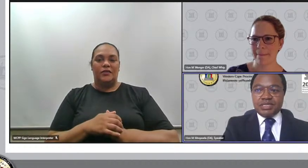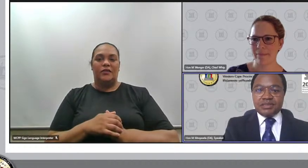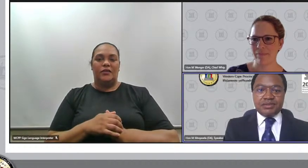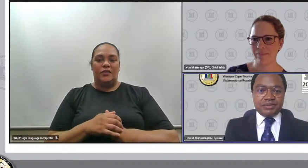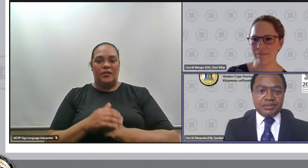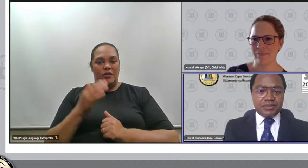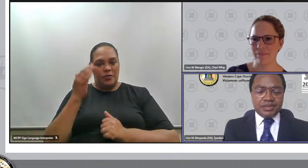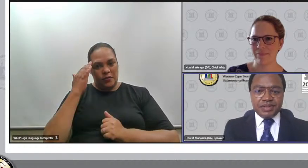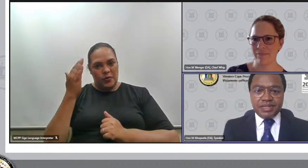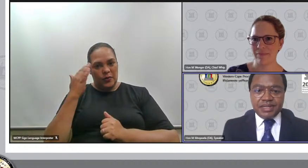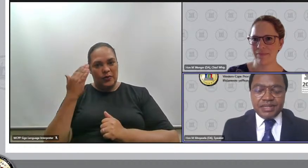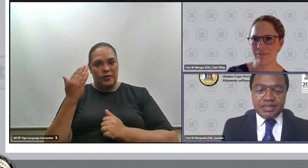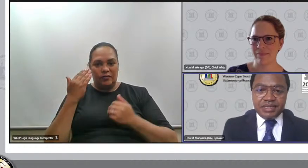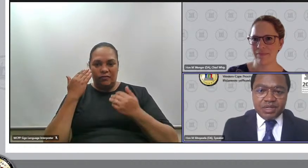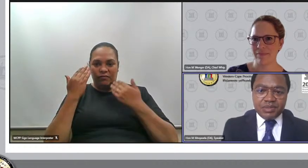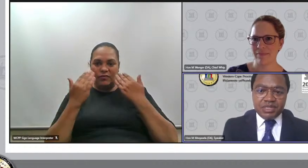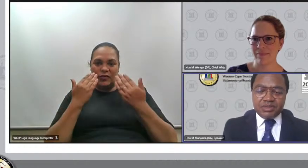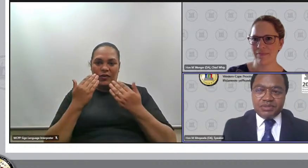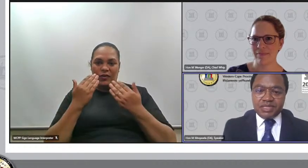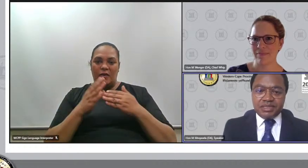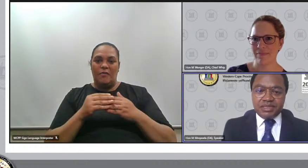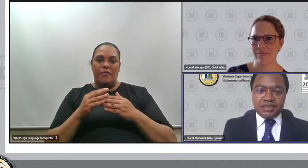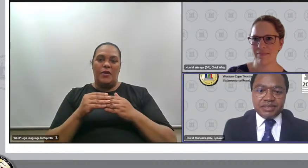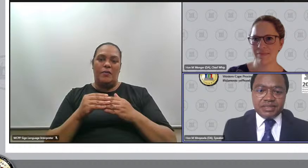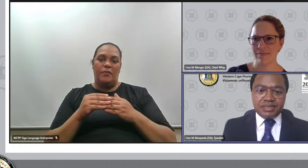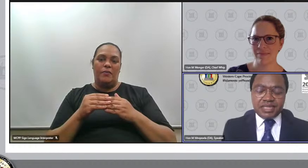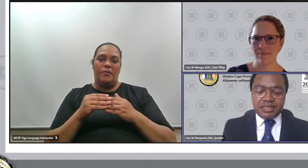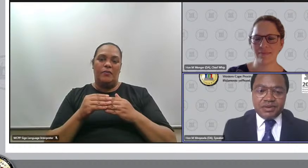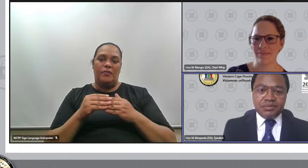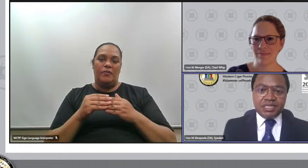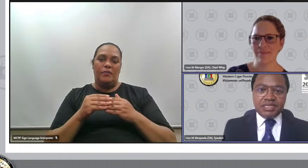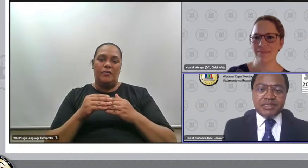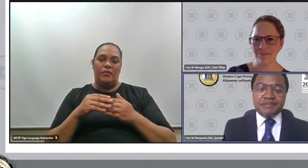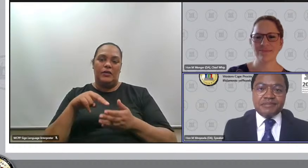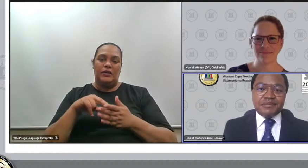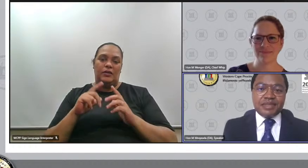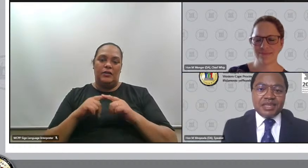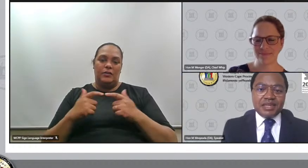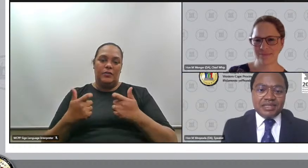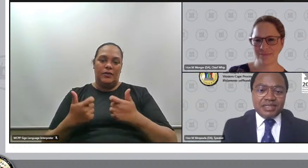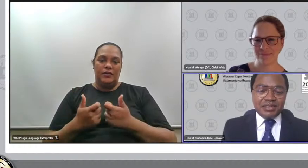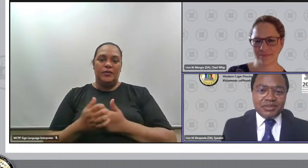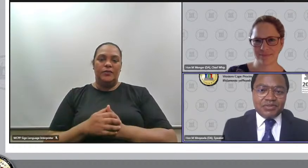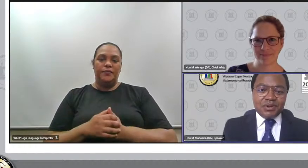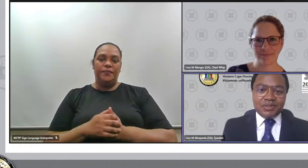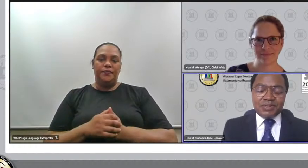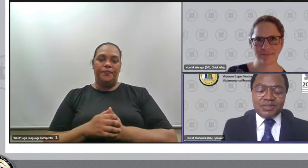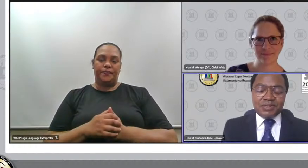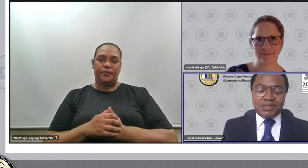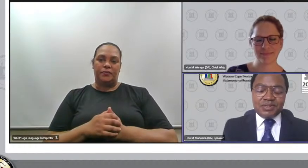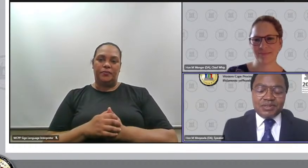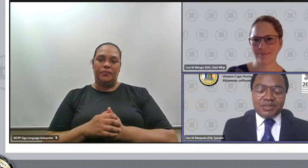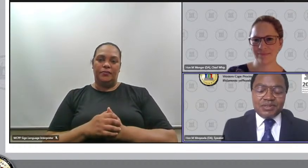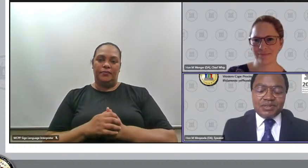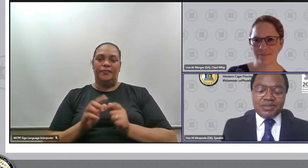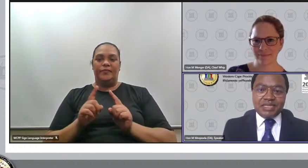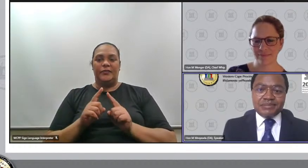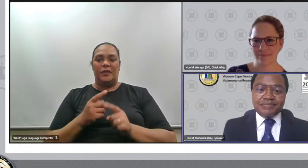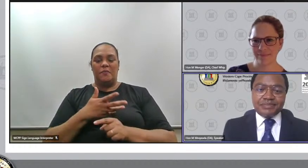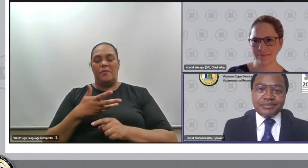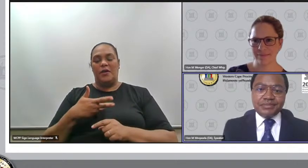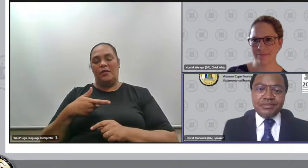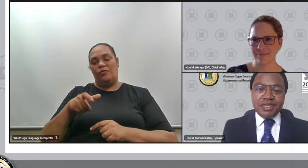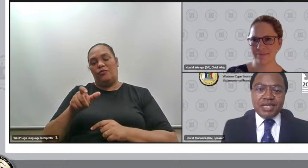Good morning to the members of the Standing Committee. And of course, Madam